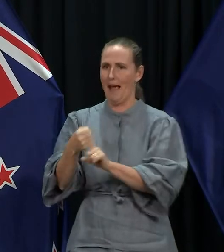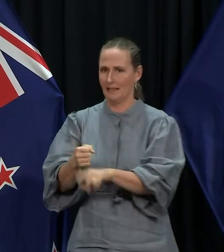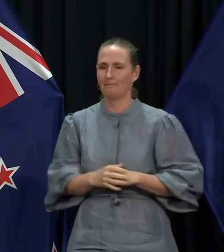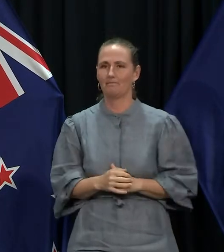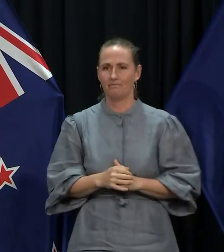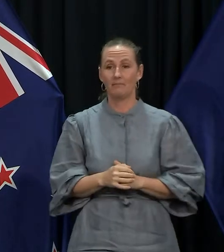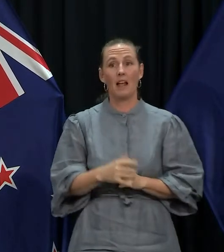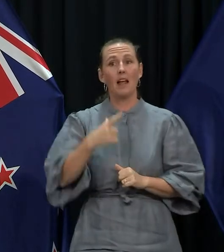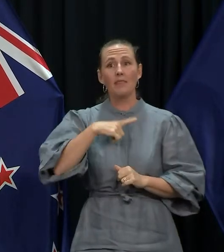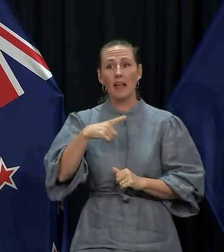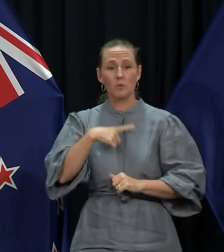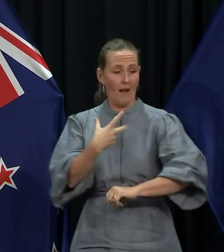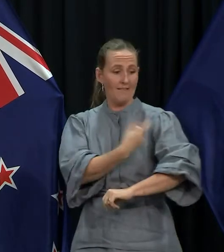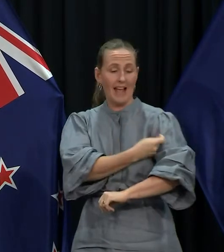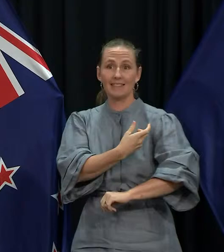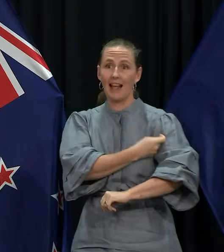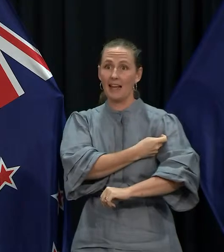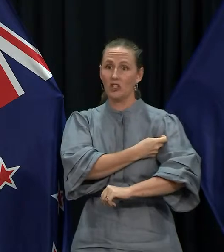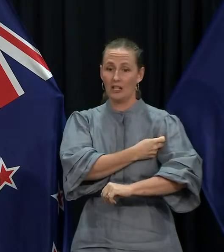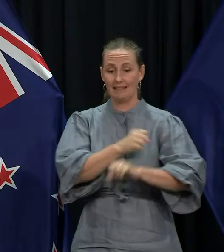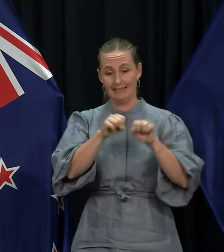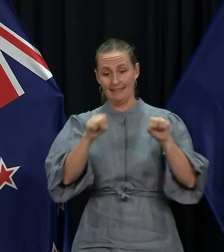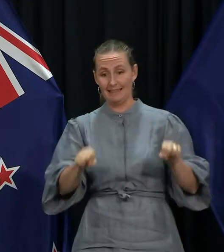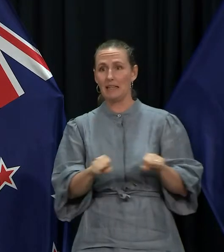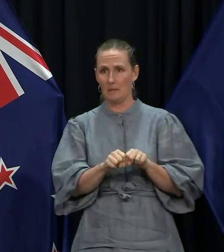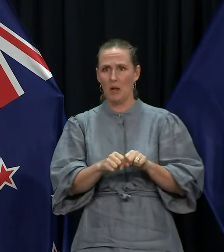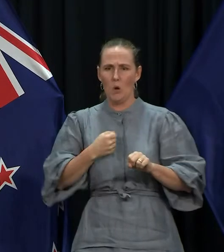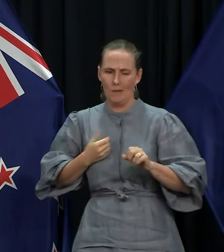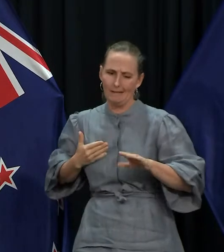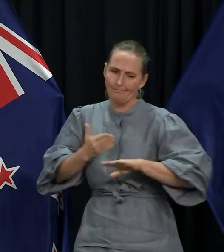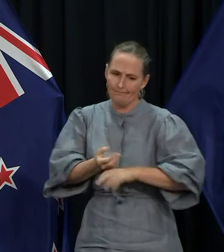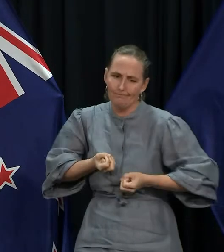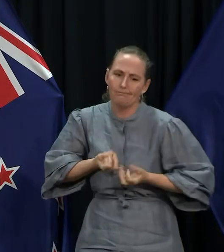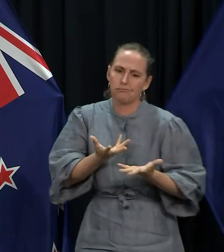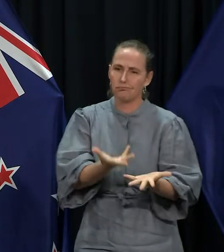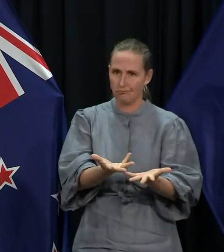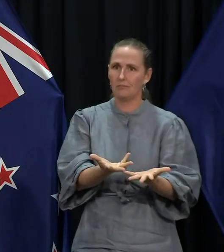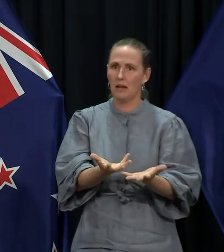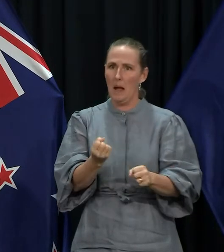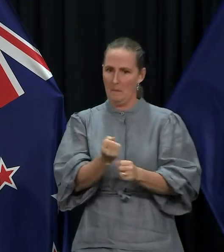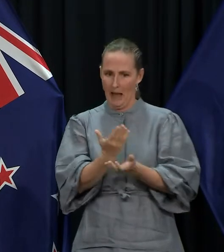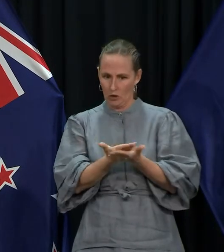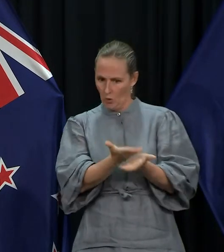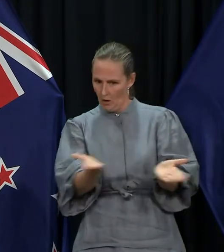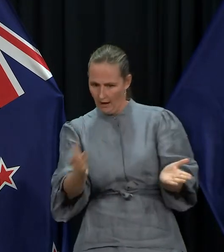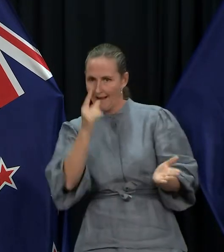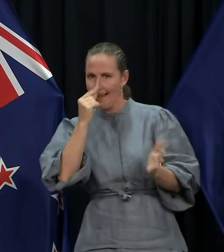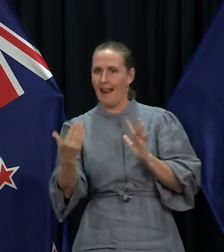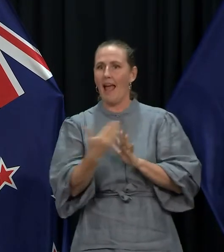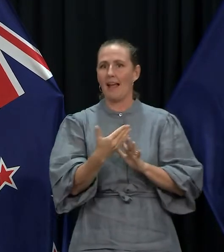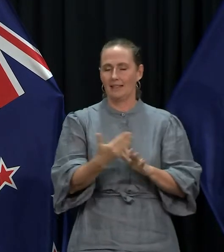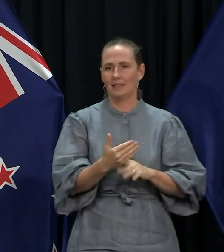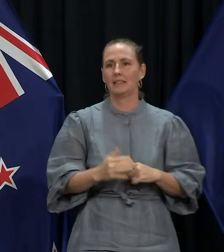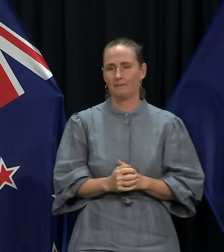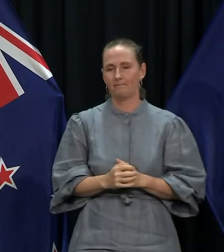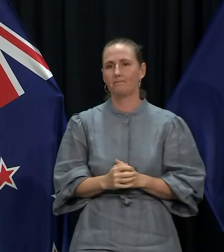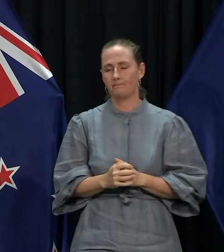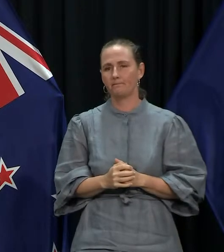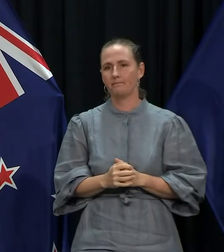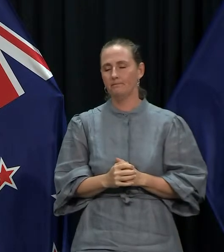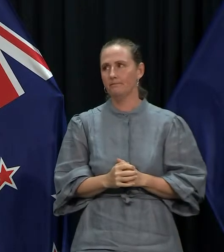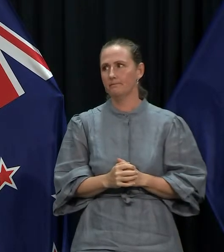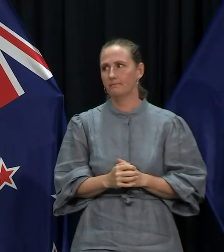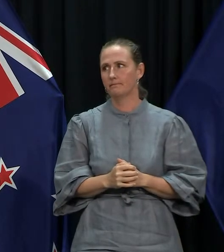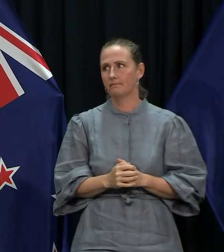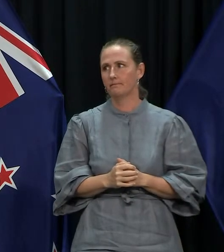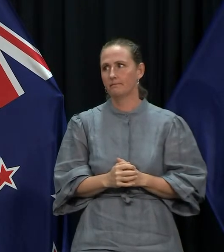have put extra resource into making sure that campaign was as successful as possible. And we've tried to learn that all the way through